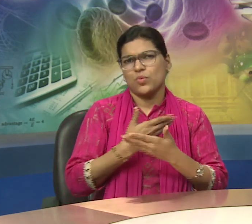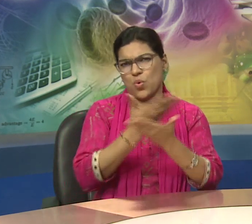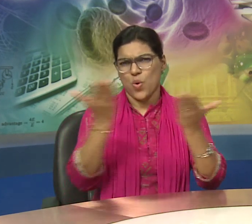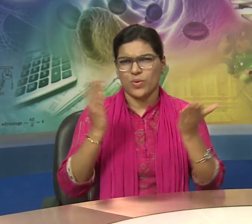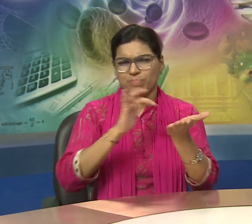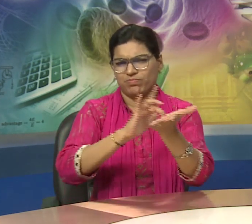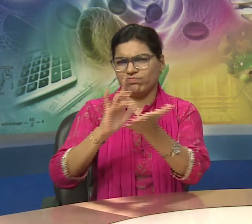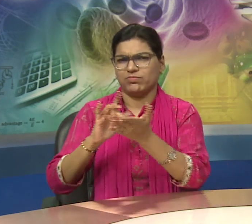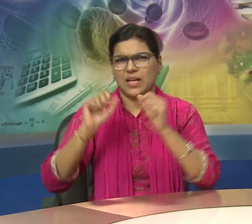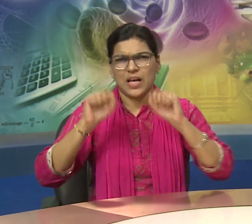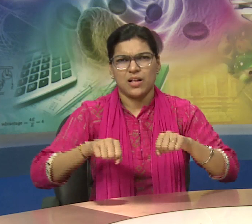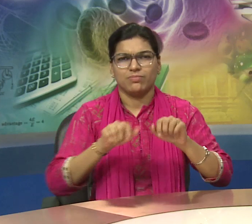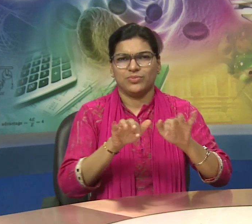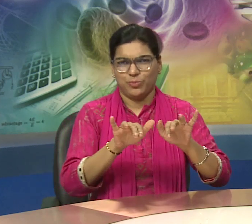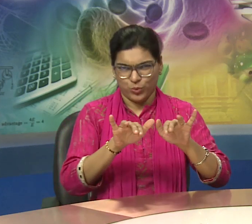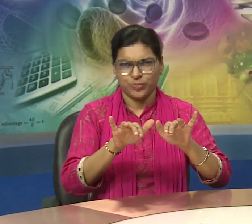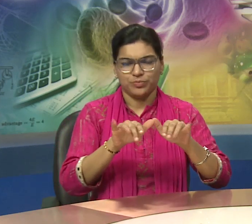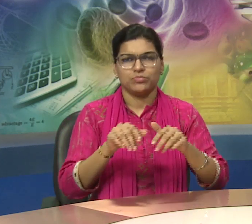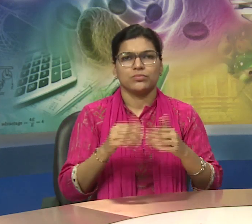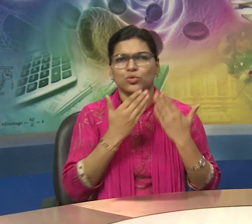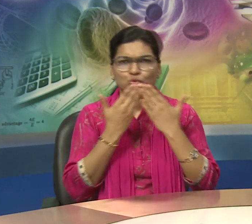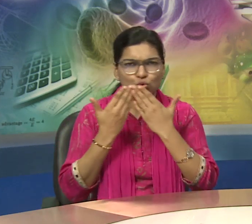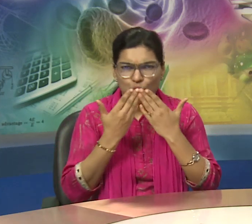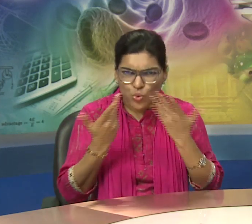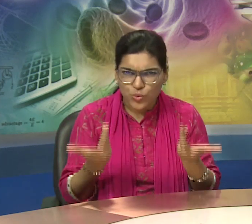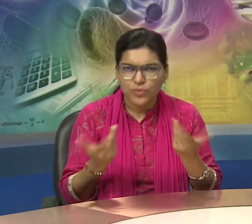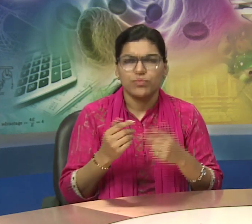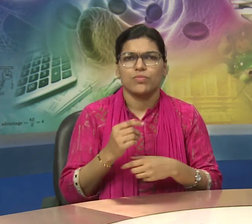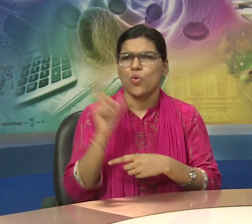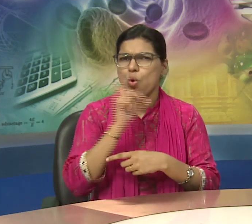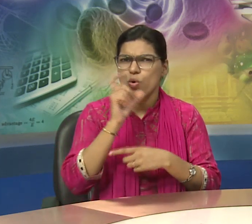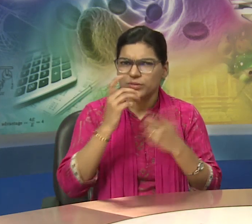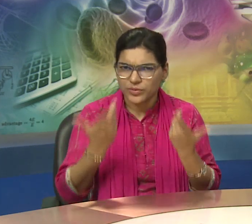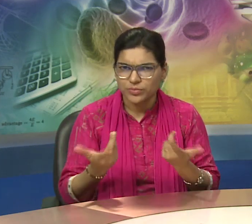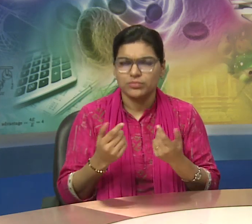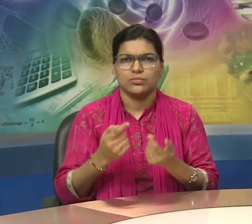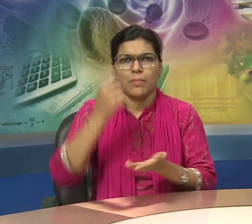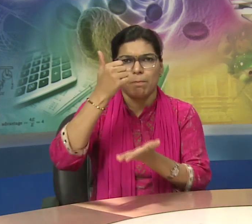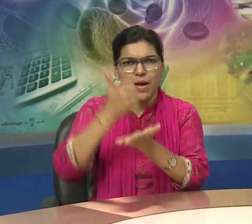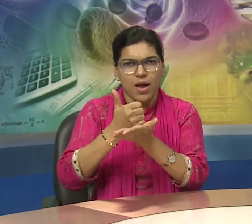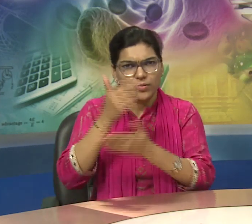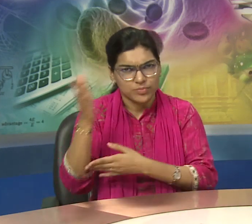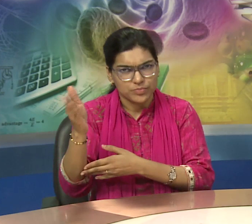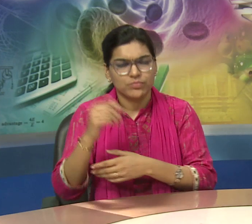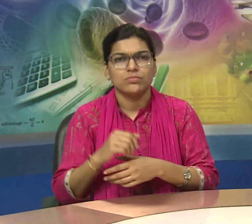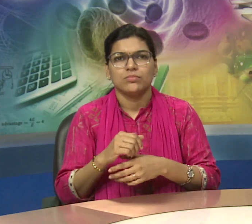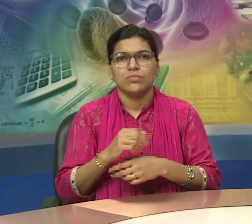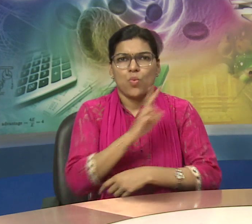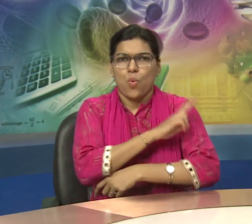see, you all have seen computer at various places in school, in colleges, in